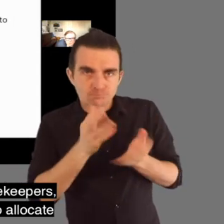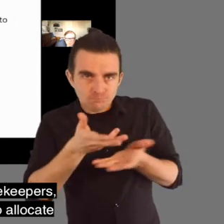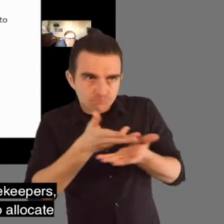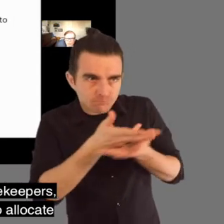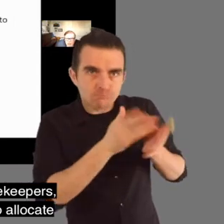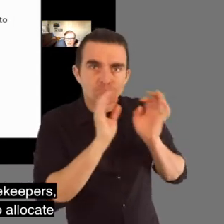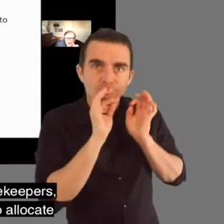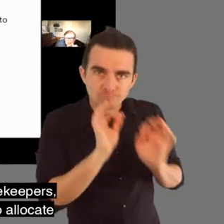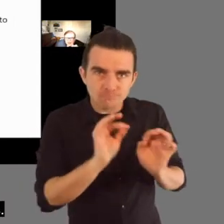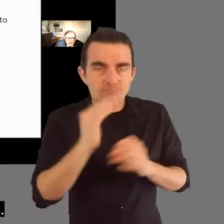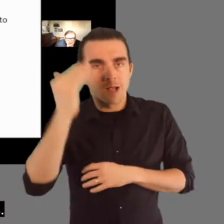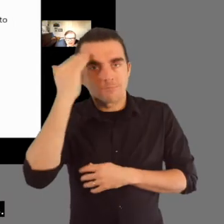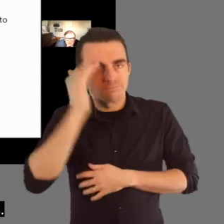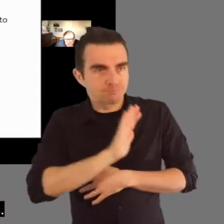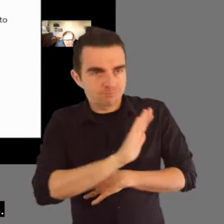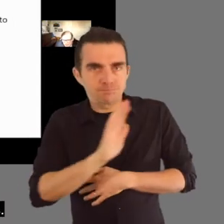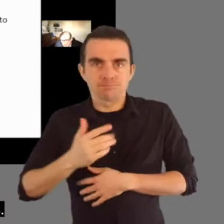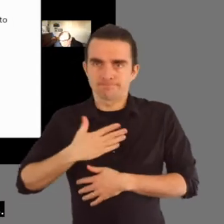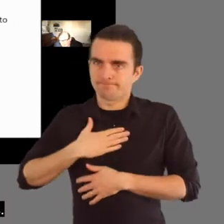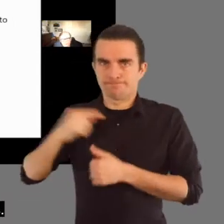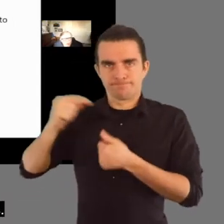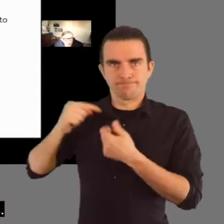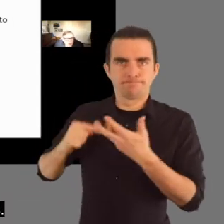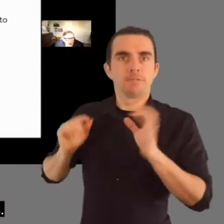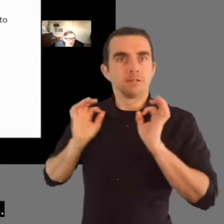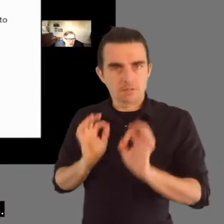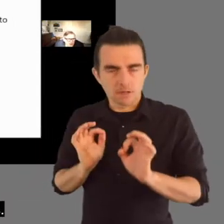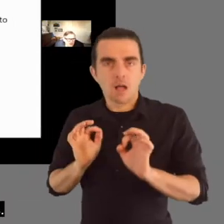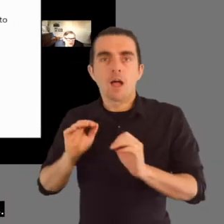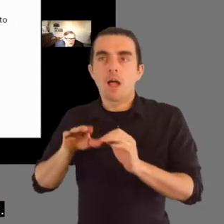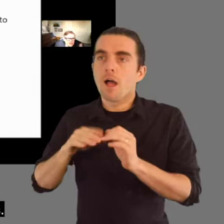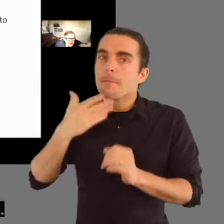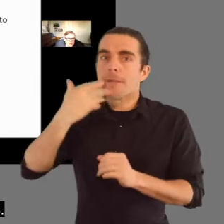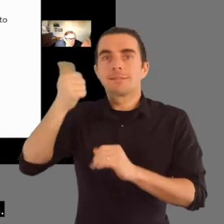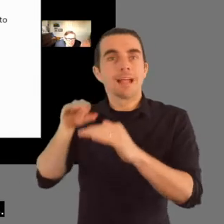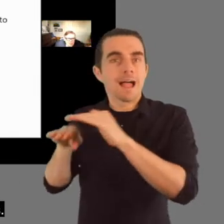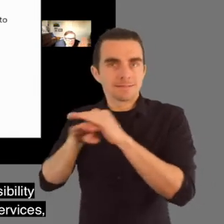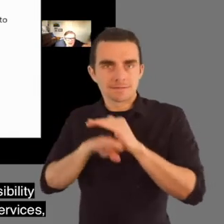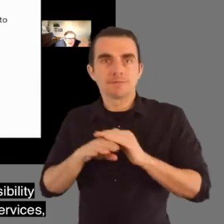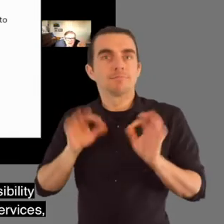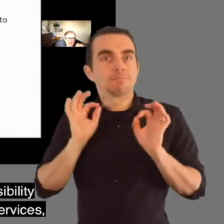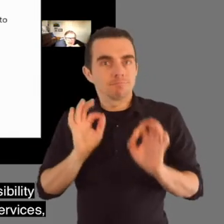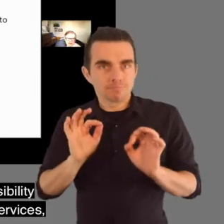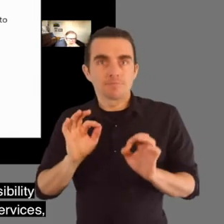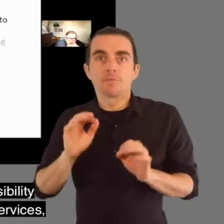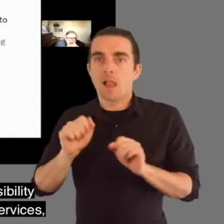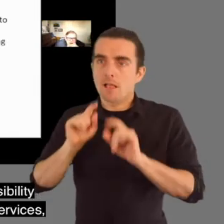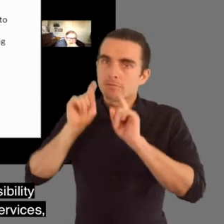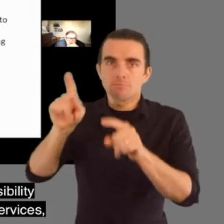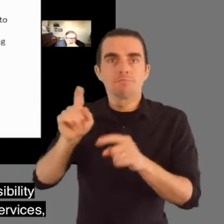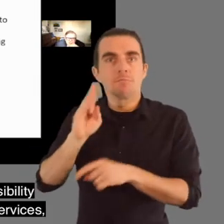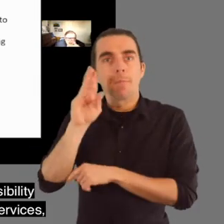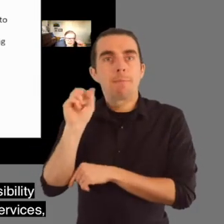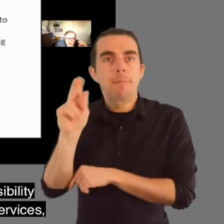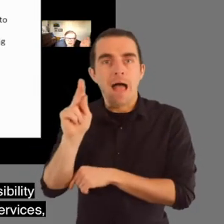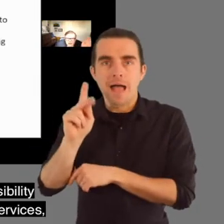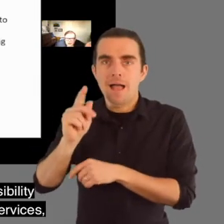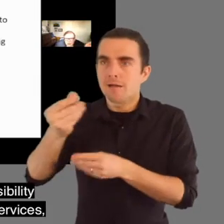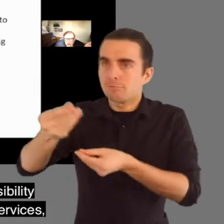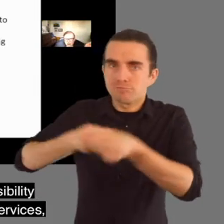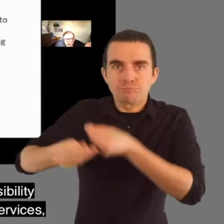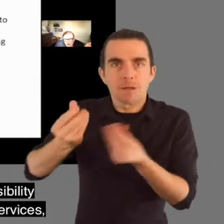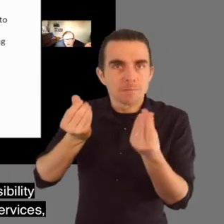officers, the people who allocate these things, to being more aware of our needs, improve access to and